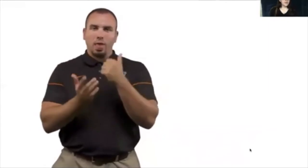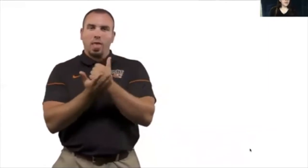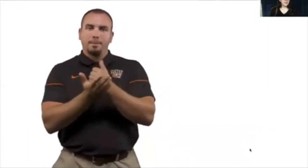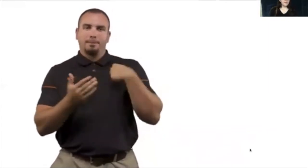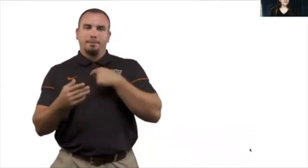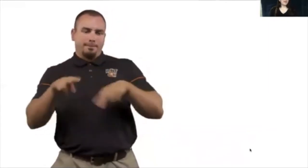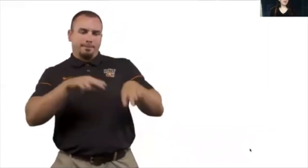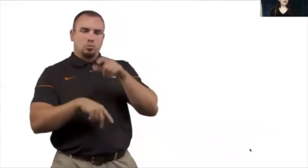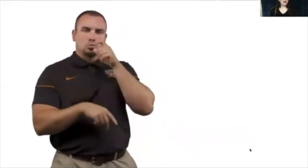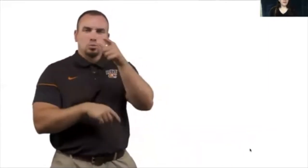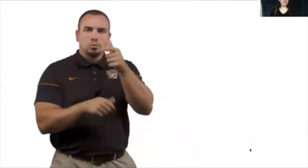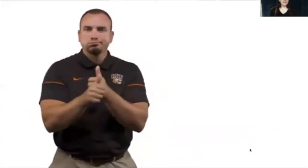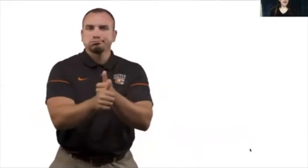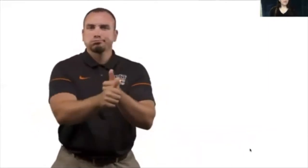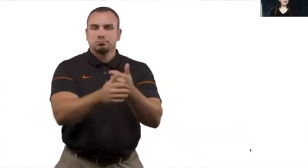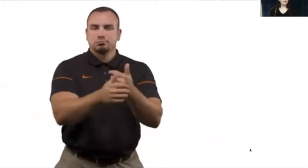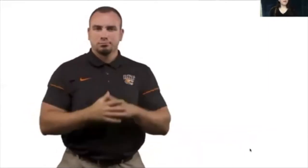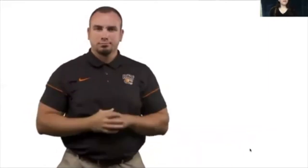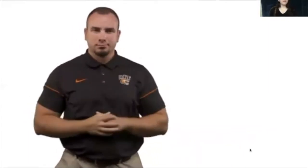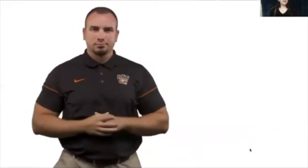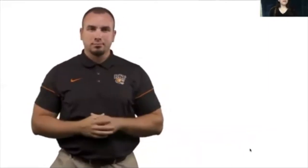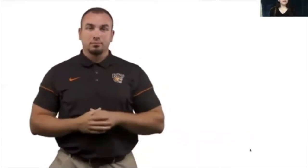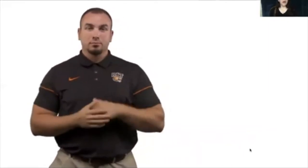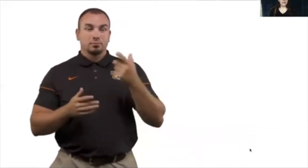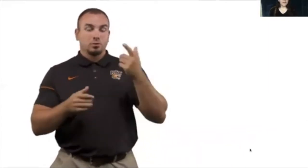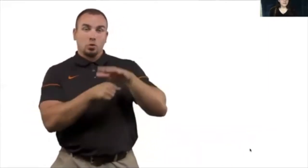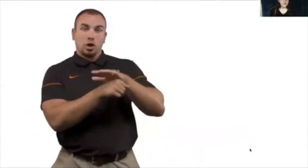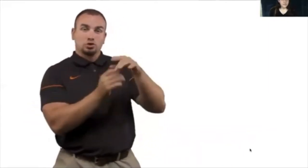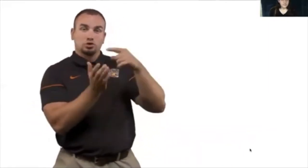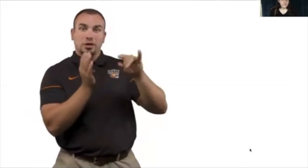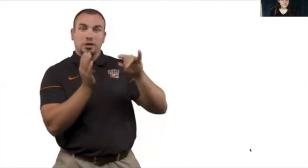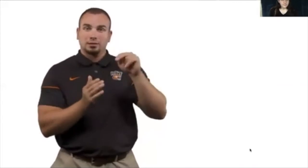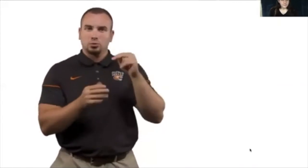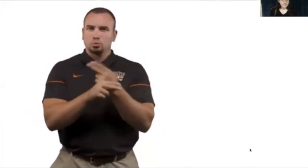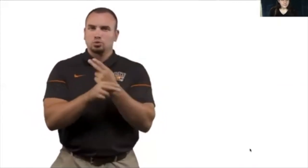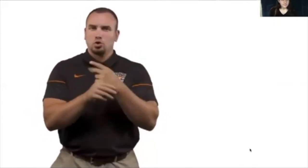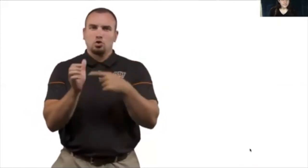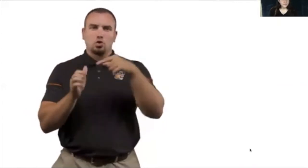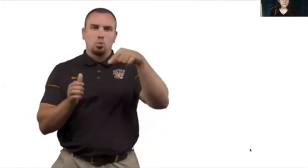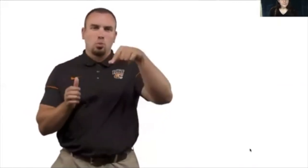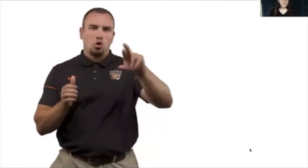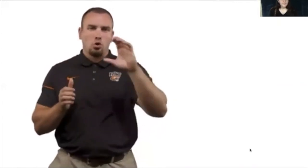to use specifically when you're on campus to help people contact trace.